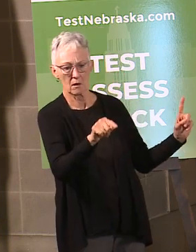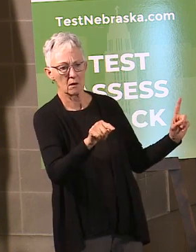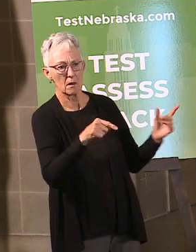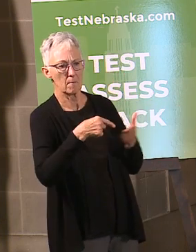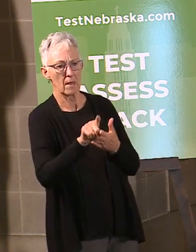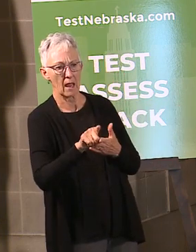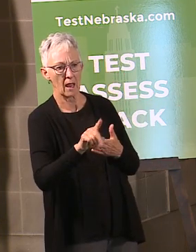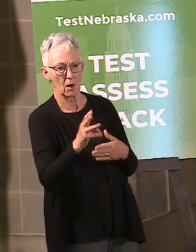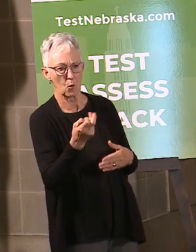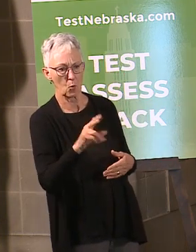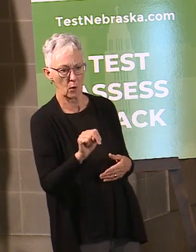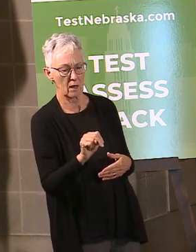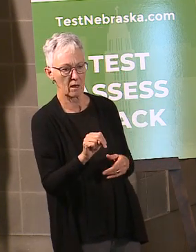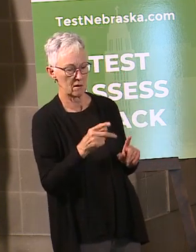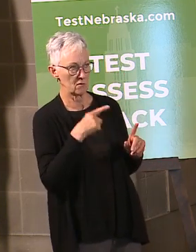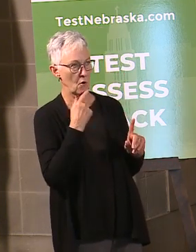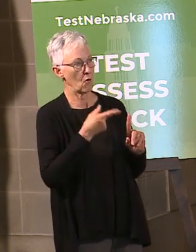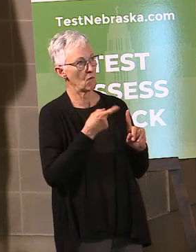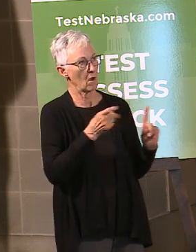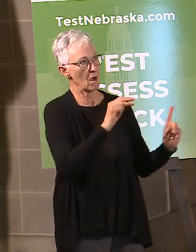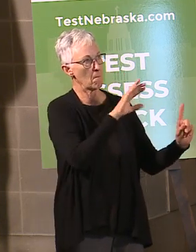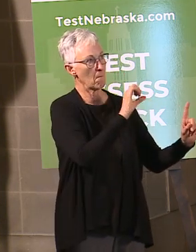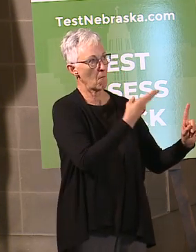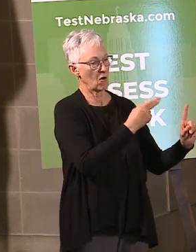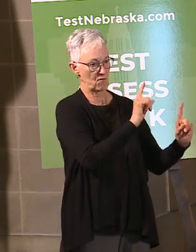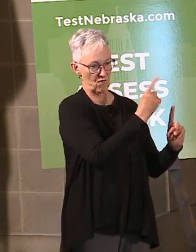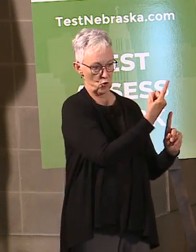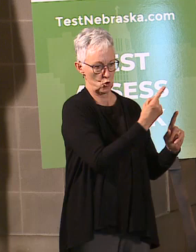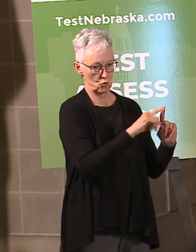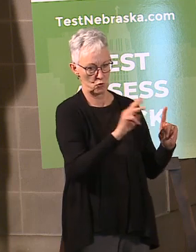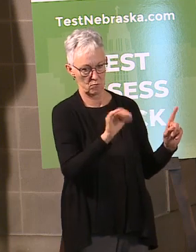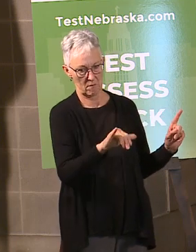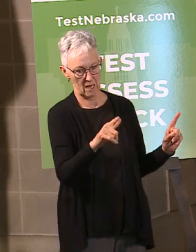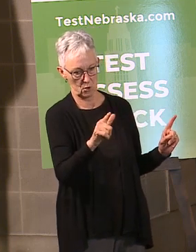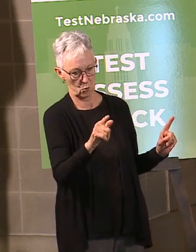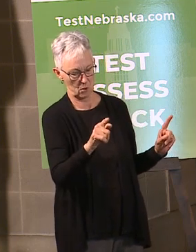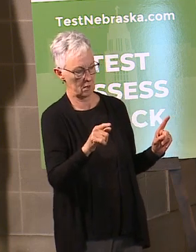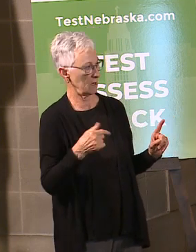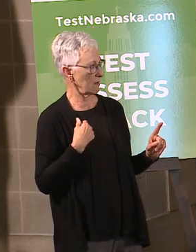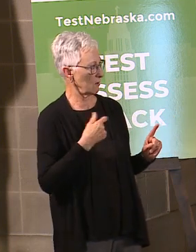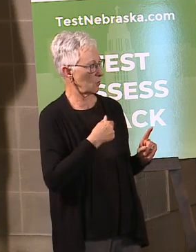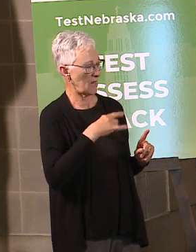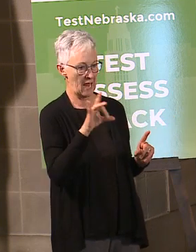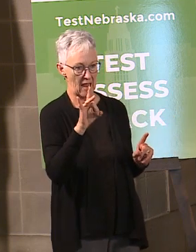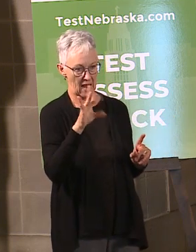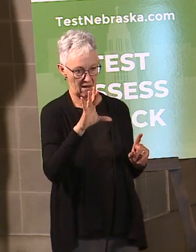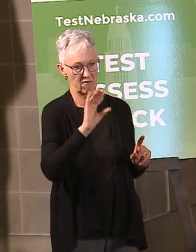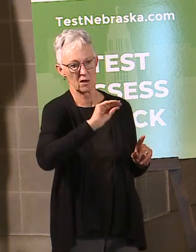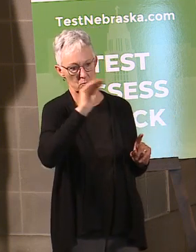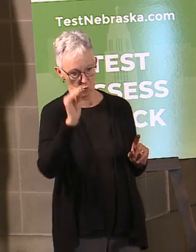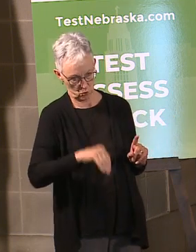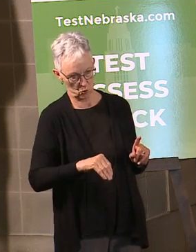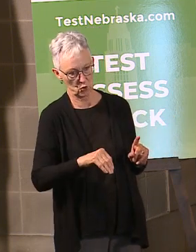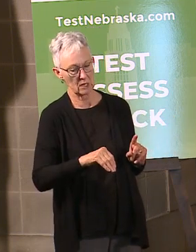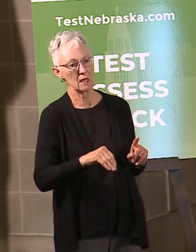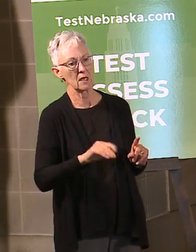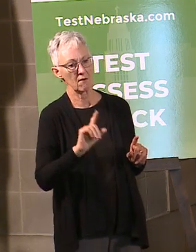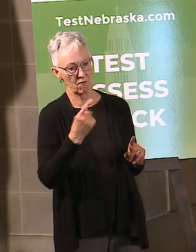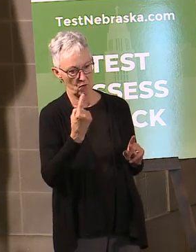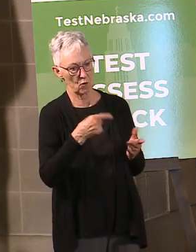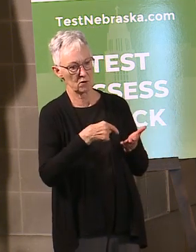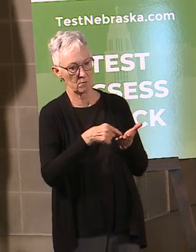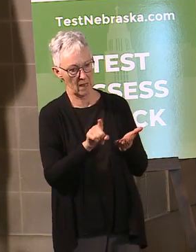from March 1st through May 21st, that means we were at 85% have been first payment